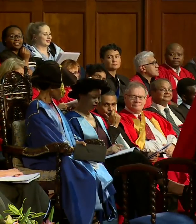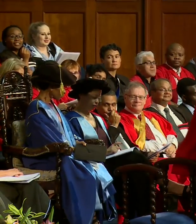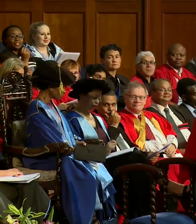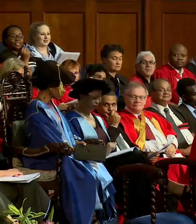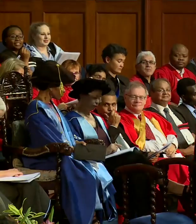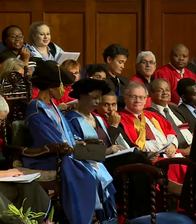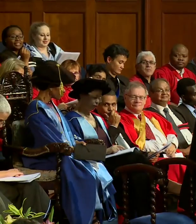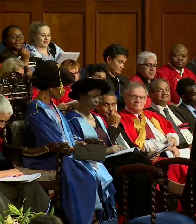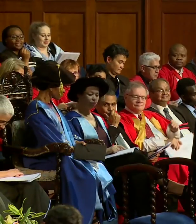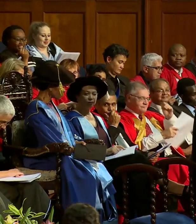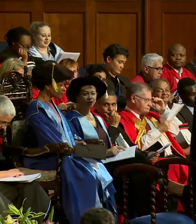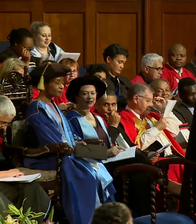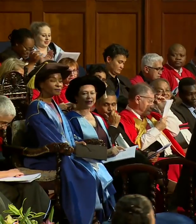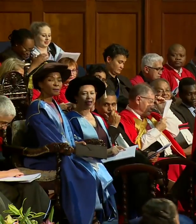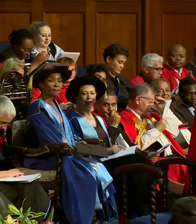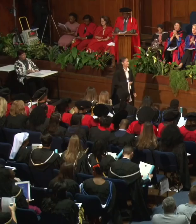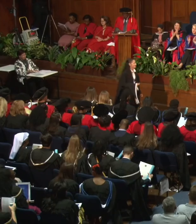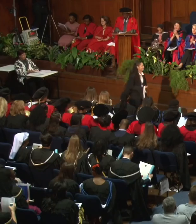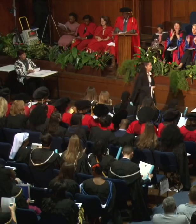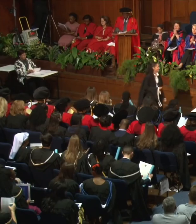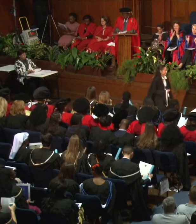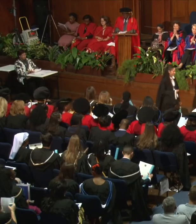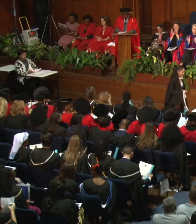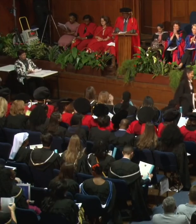Ten Michelle Thomas.